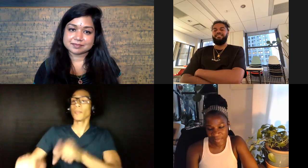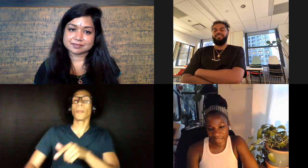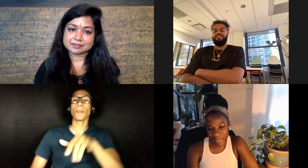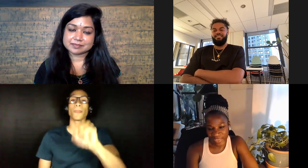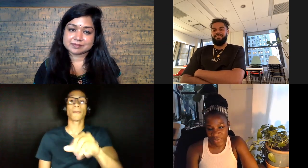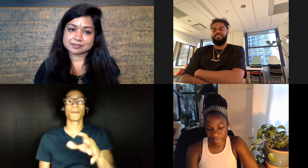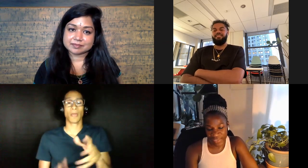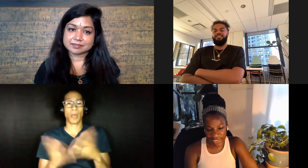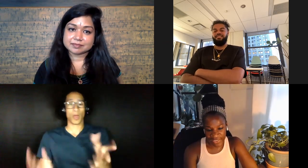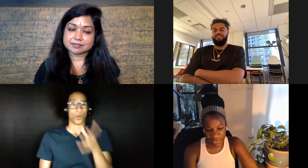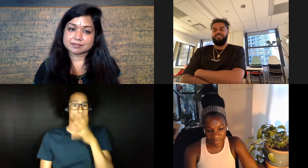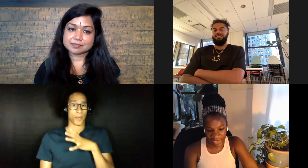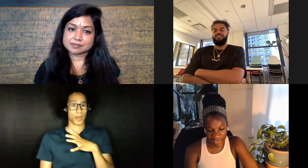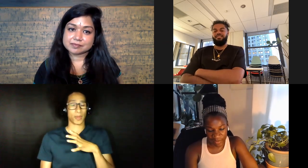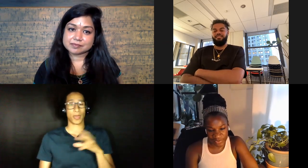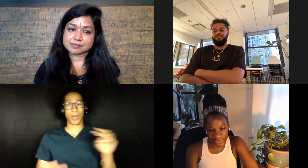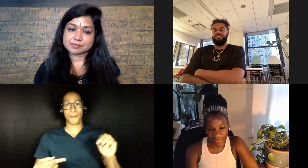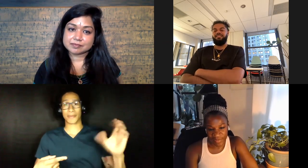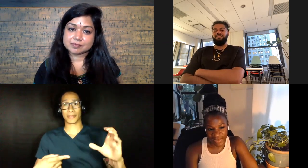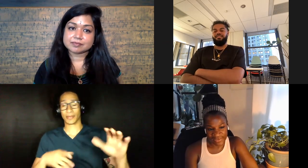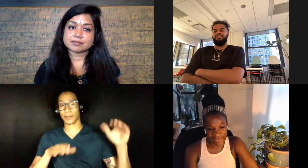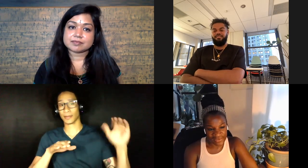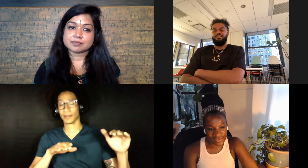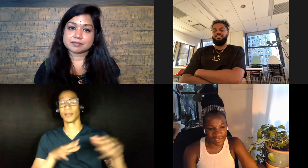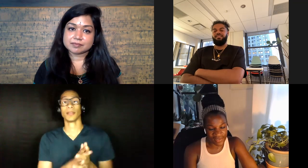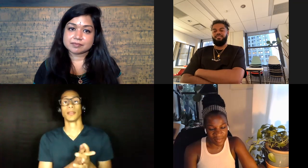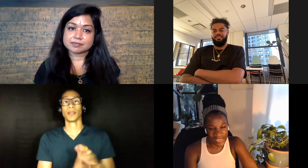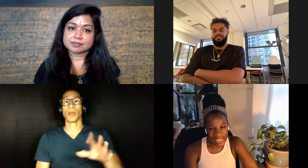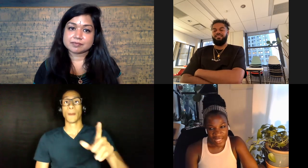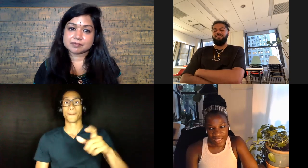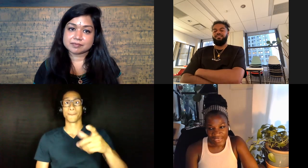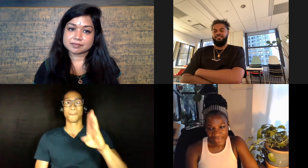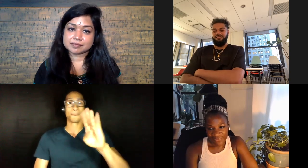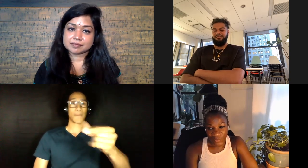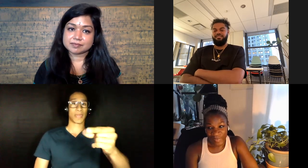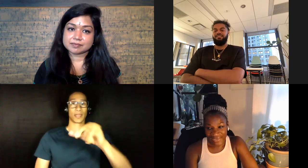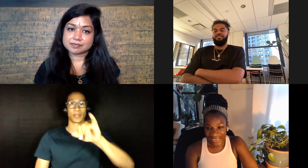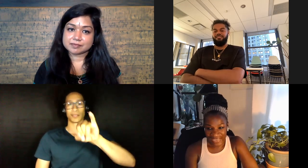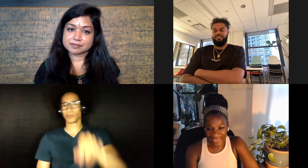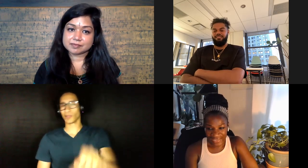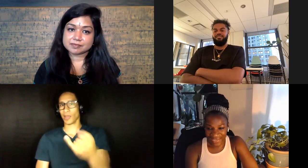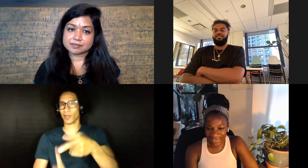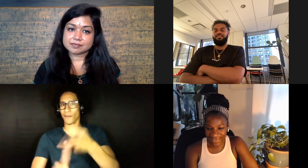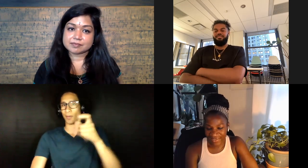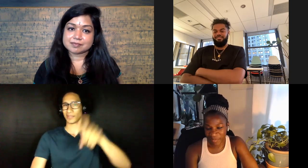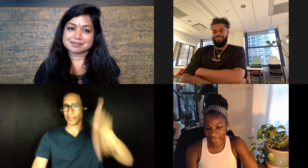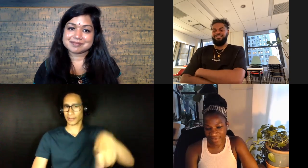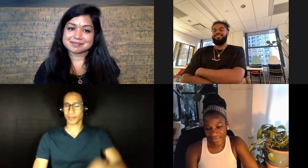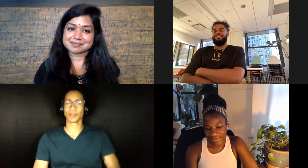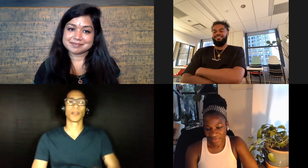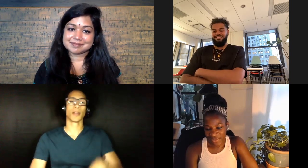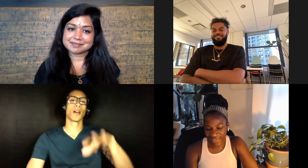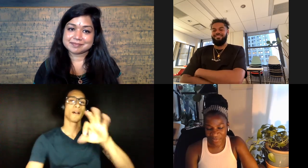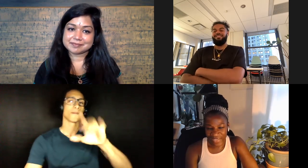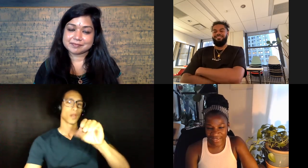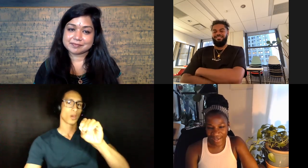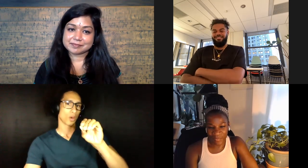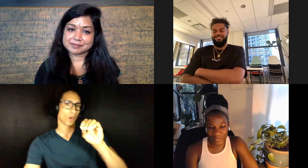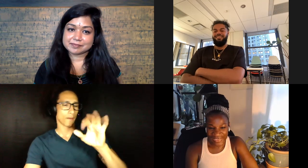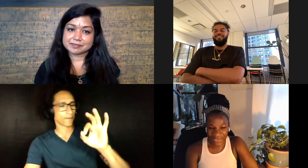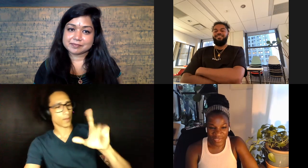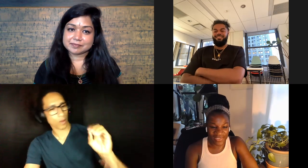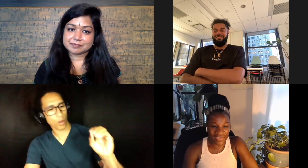know, the black pudding and like, plory and like all these things that I grew up just like around